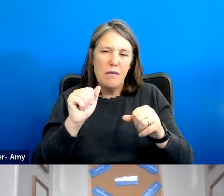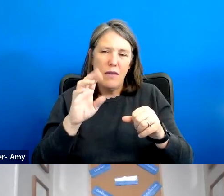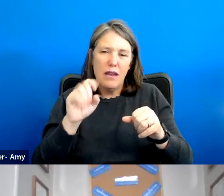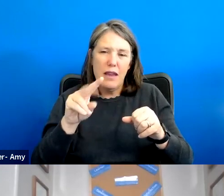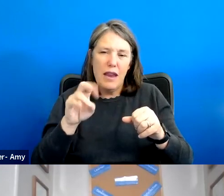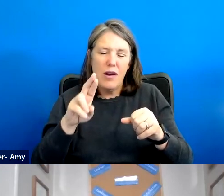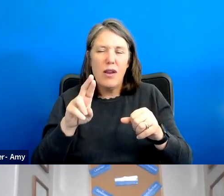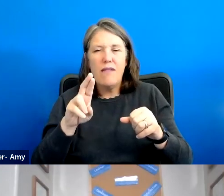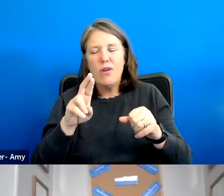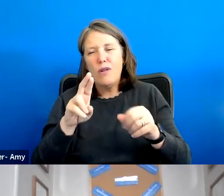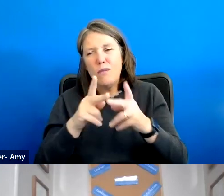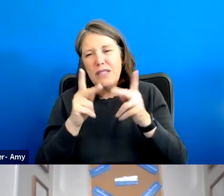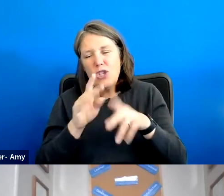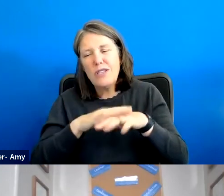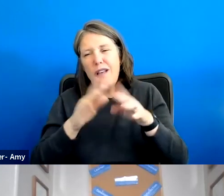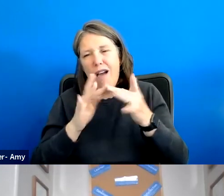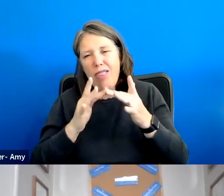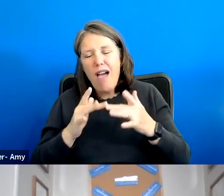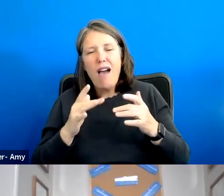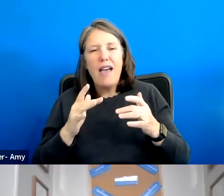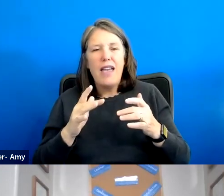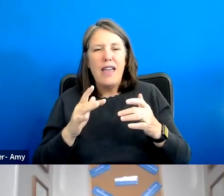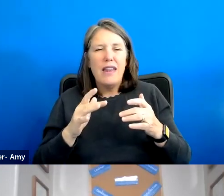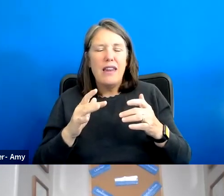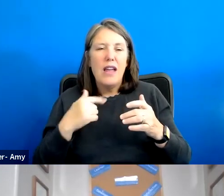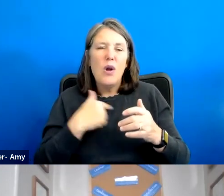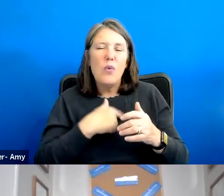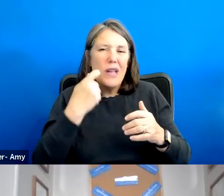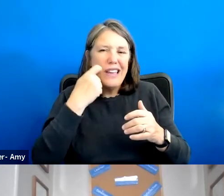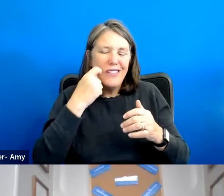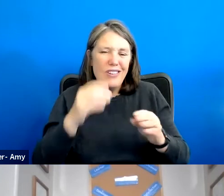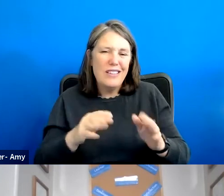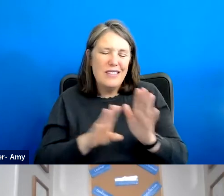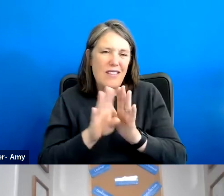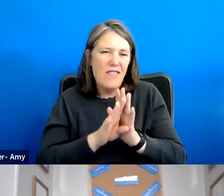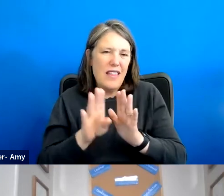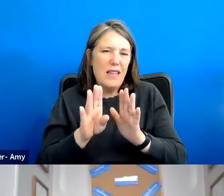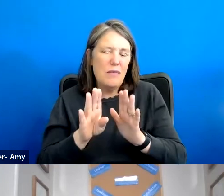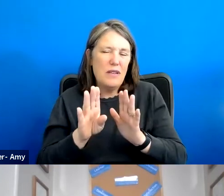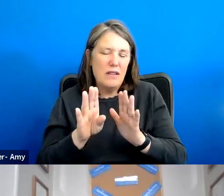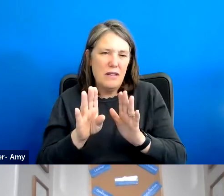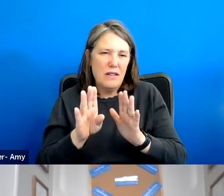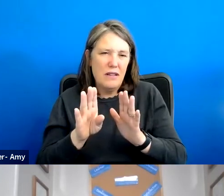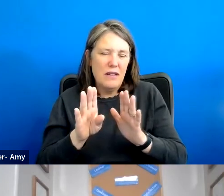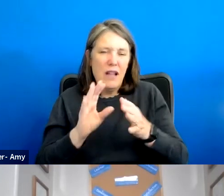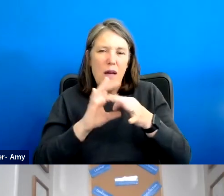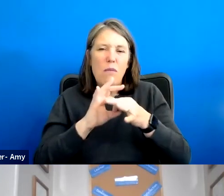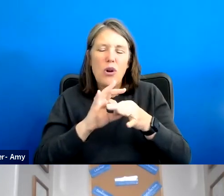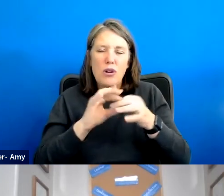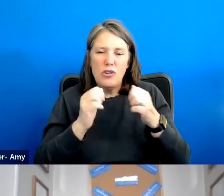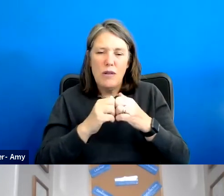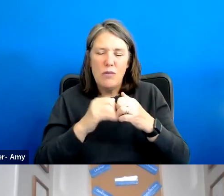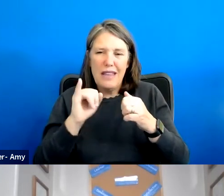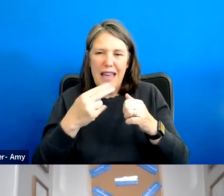like care.com. We actually just developed a partnership with our local public authority. That's part of the